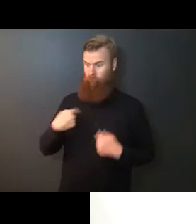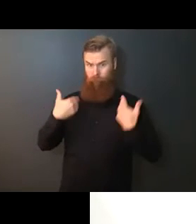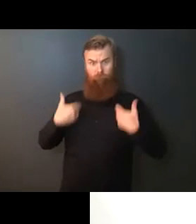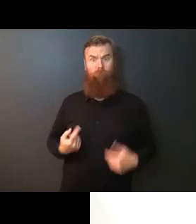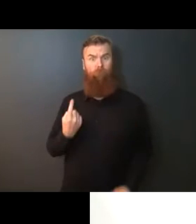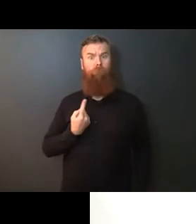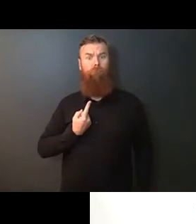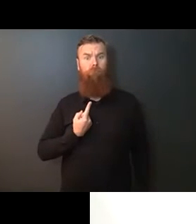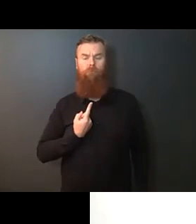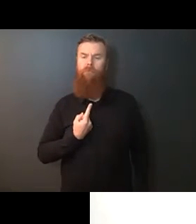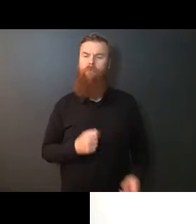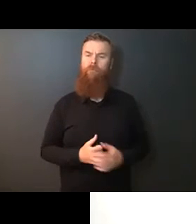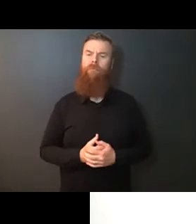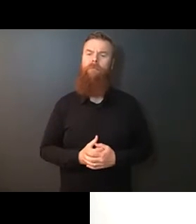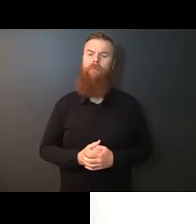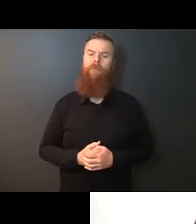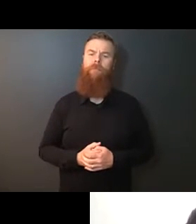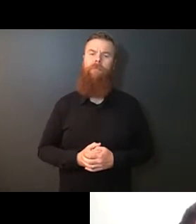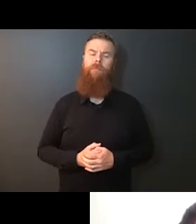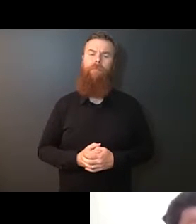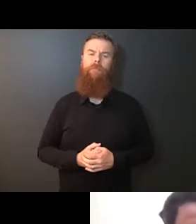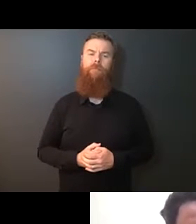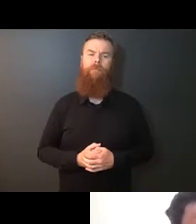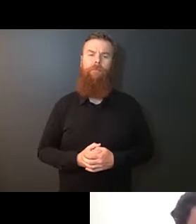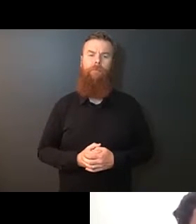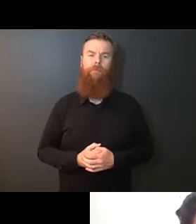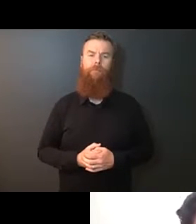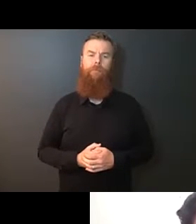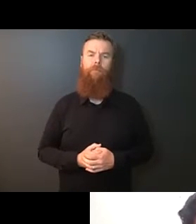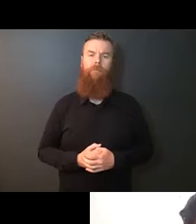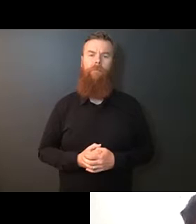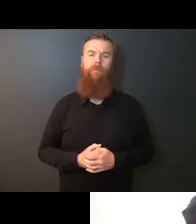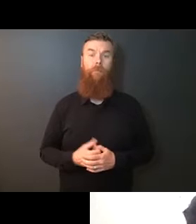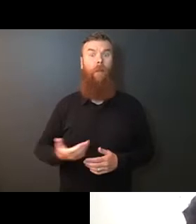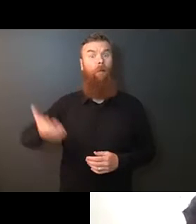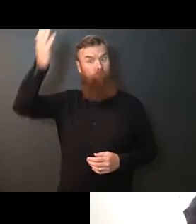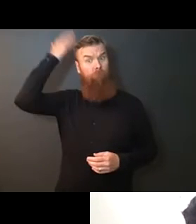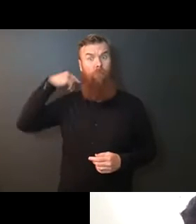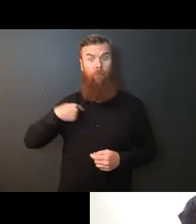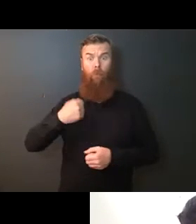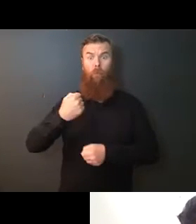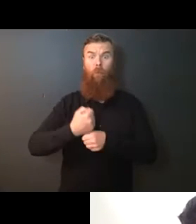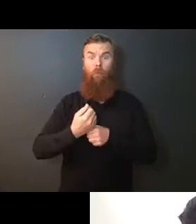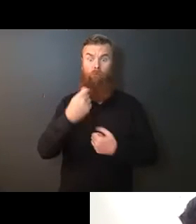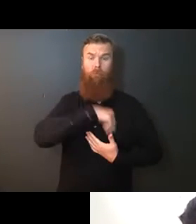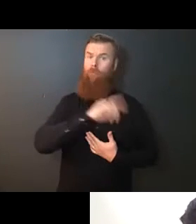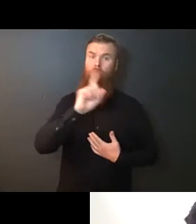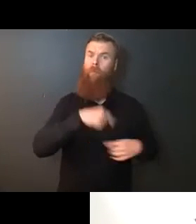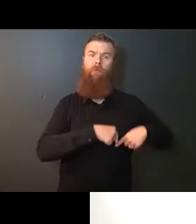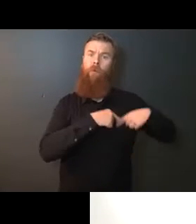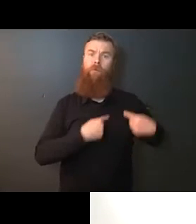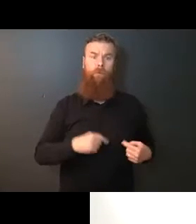many opportunities that were available. I used to volunteer. The training opportunities, I was part of